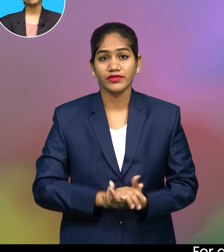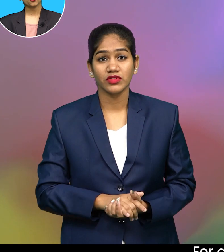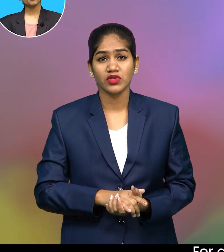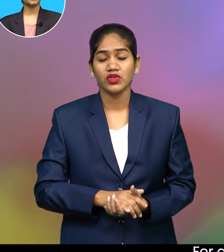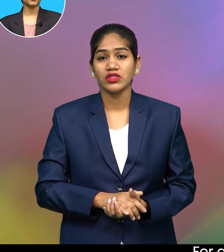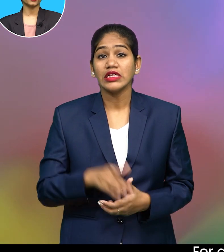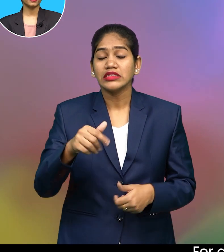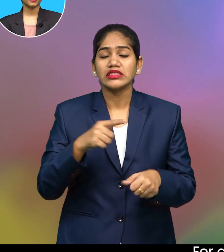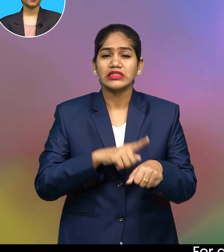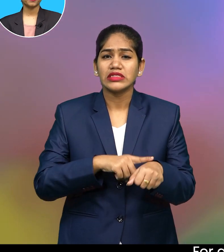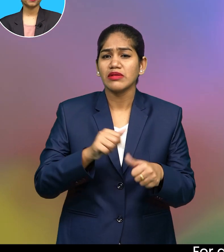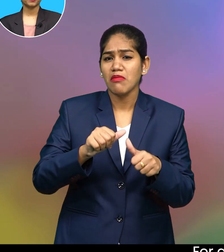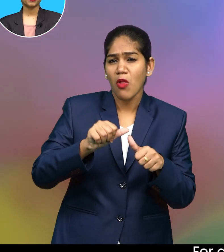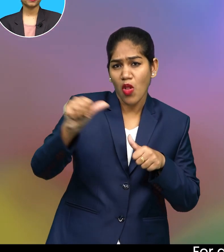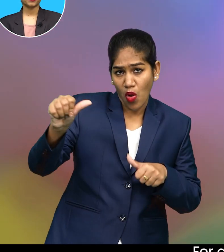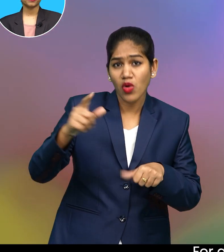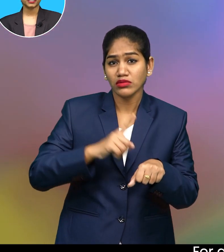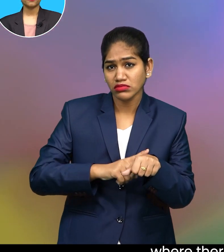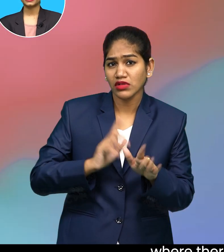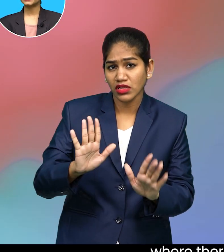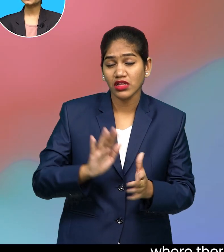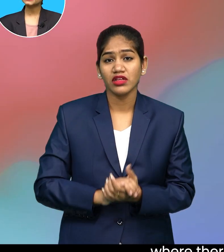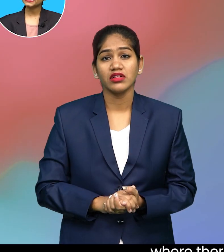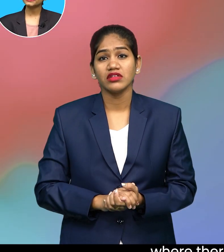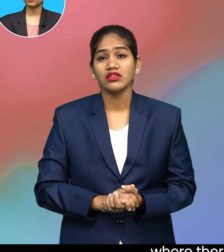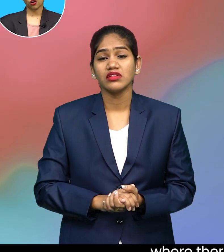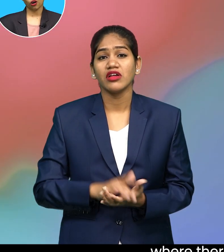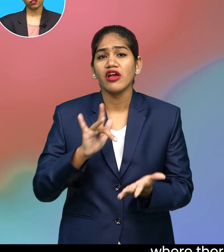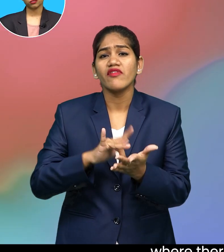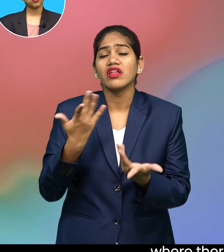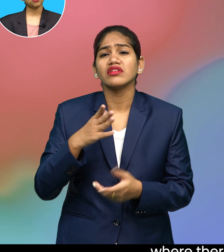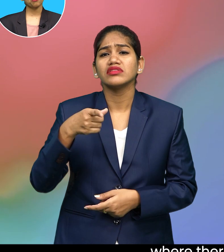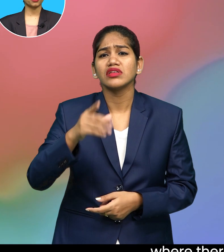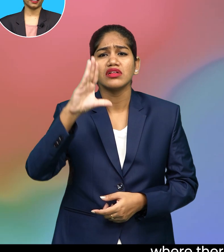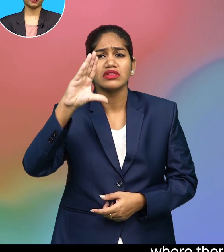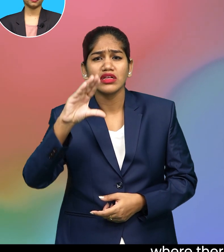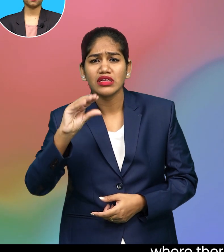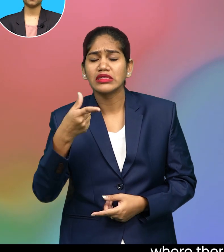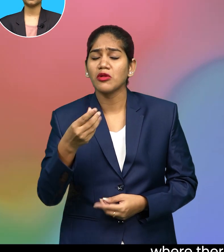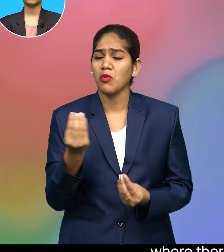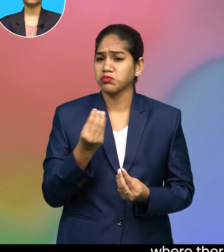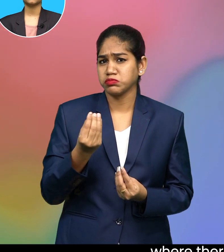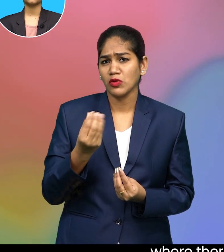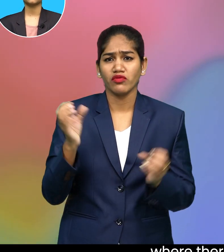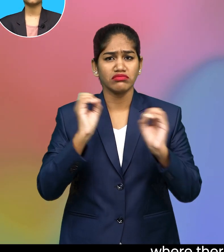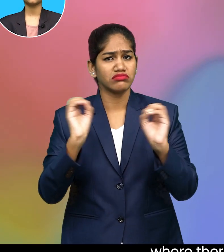For a long period where there is little or no rain.